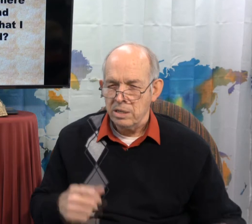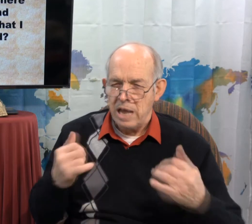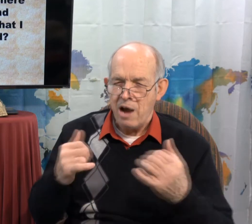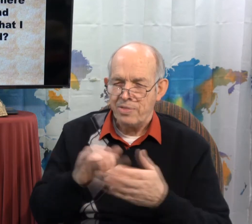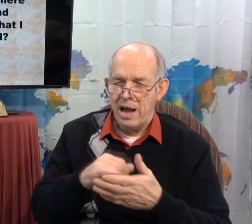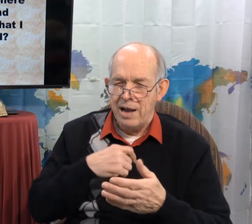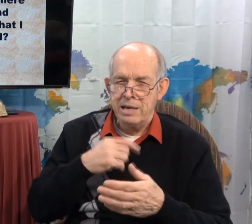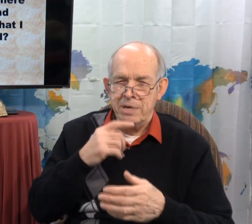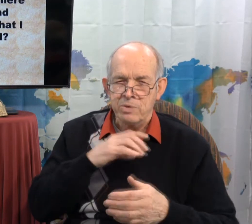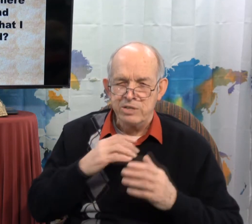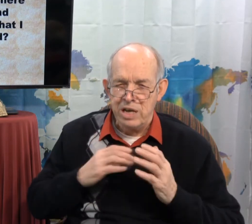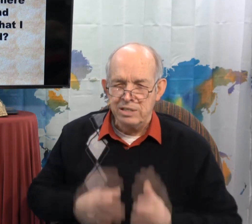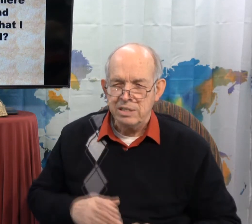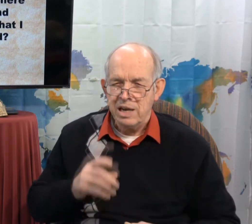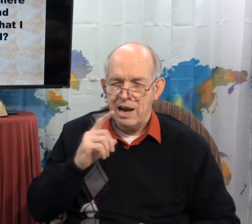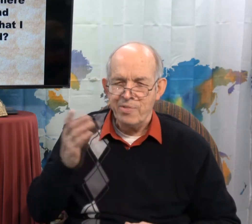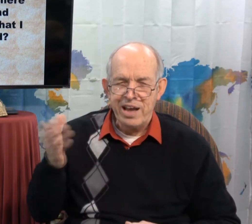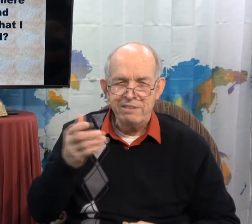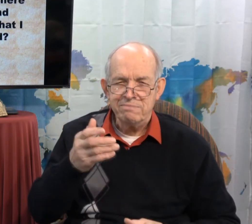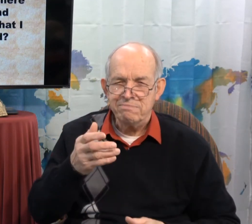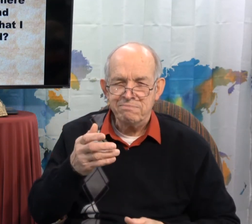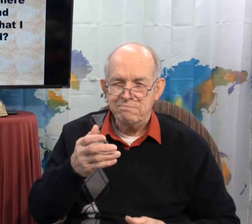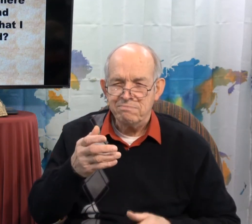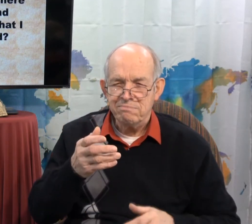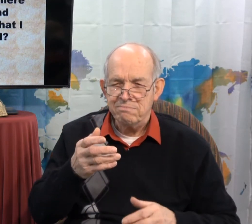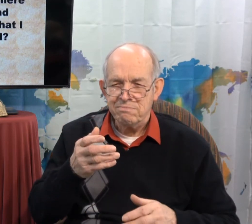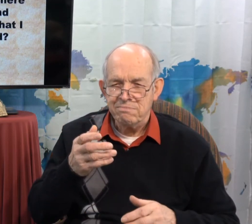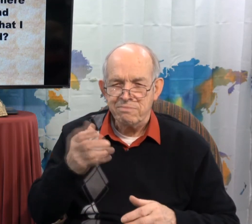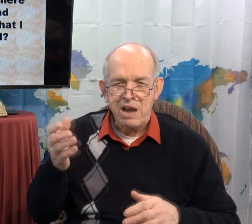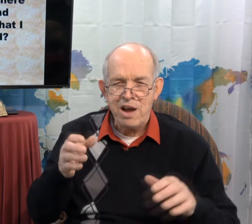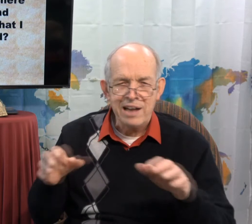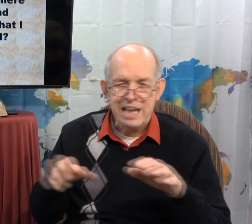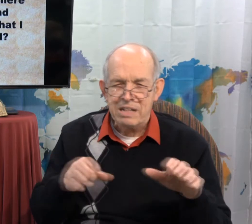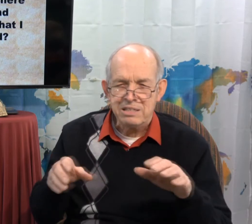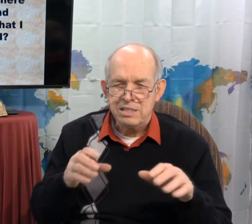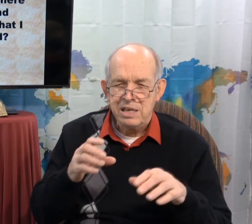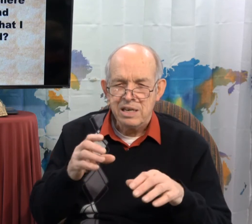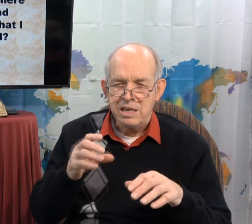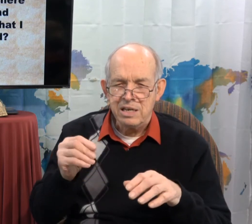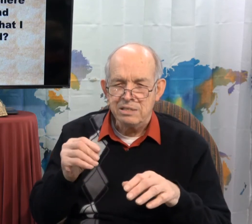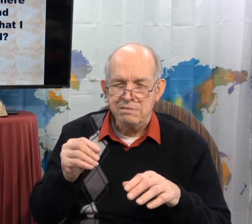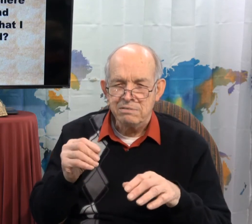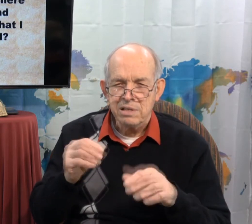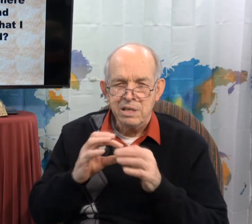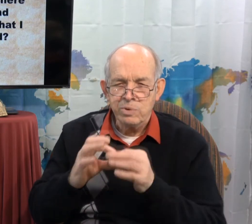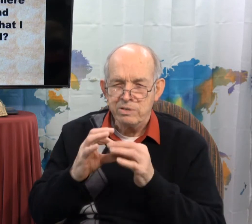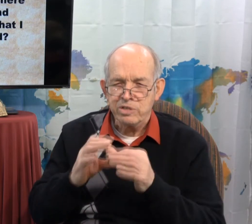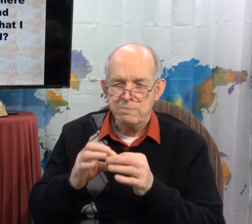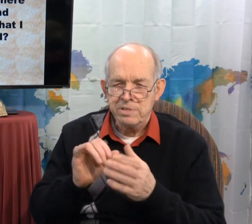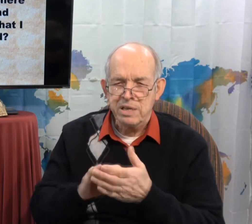Now, the I am the Christian of them. There is a thing in Christian that I